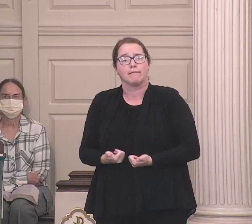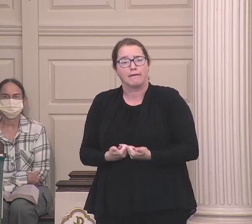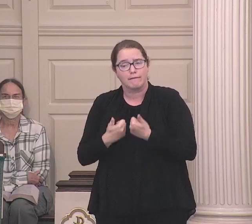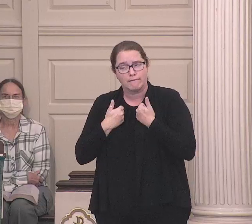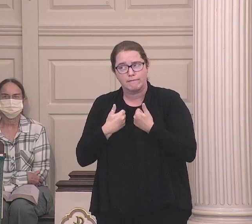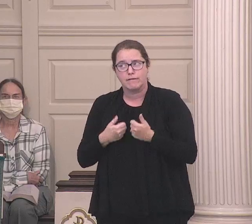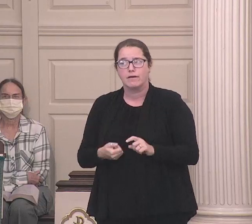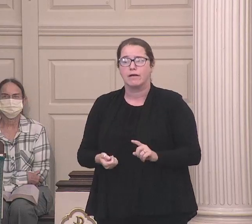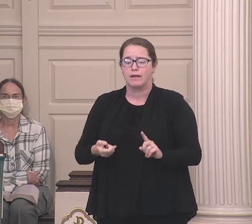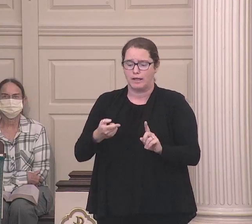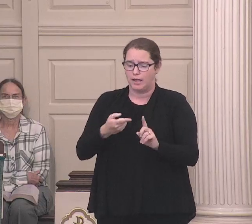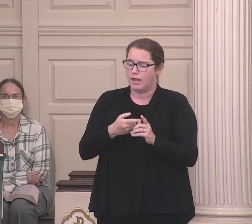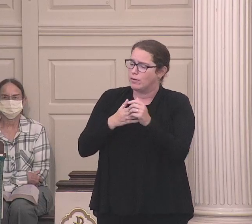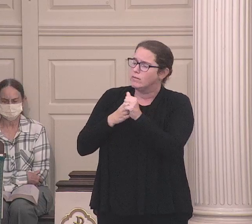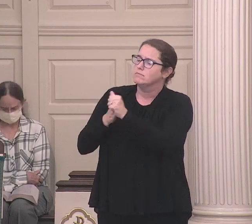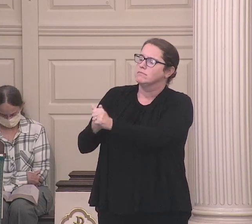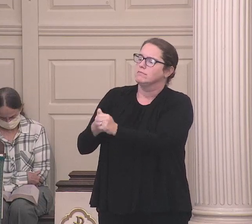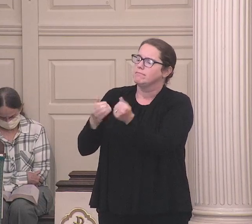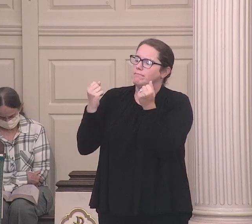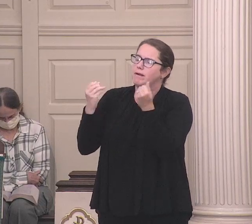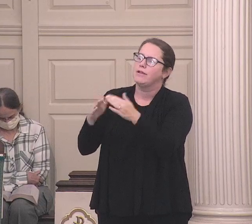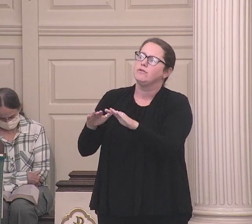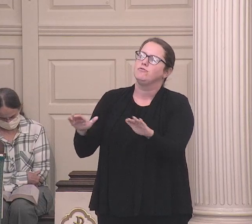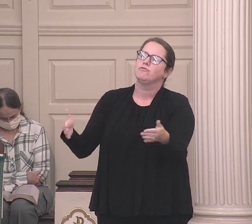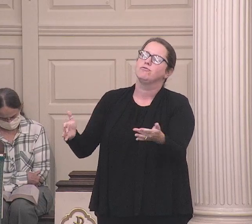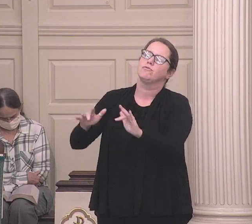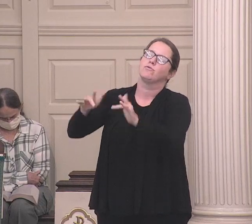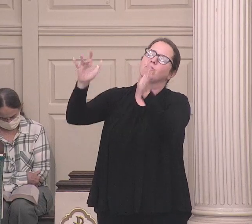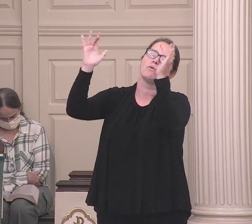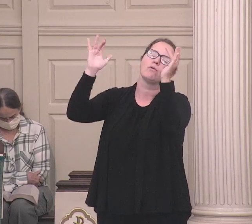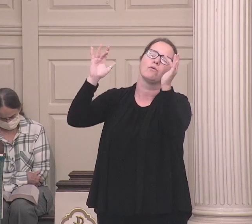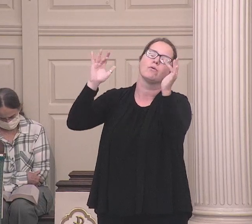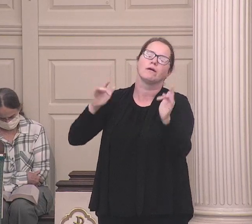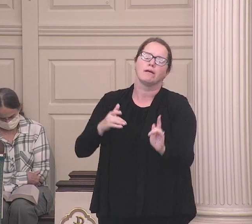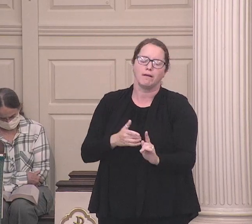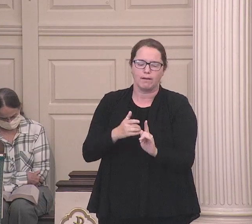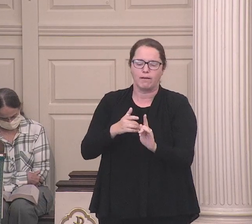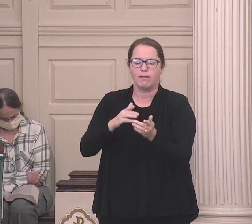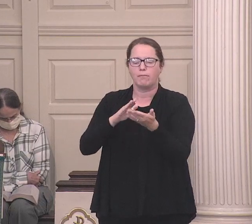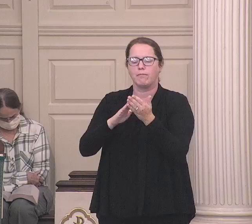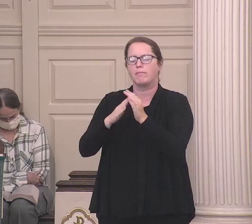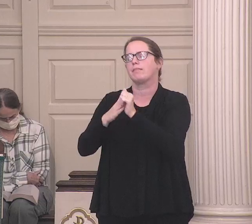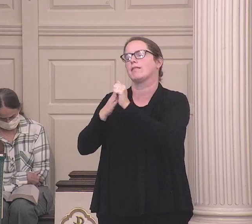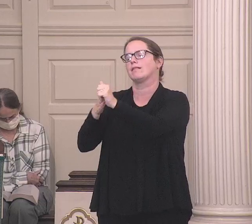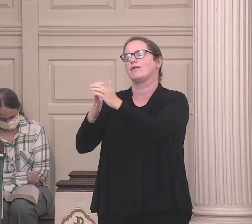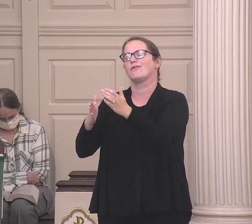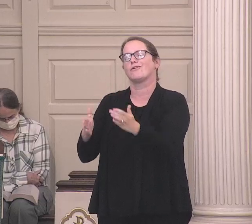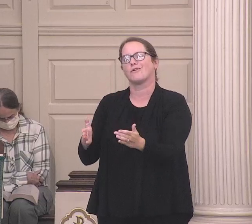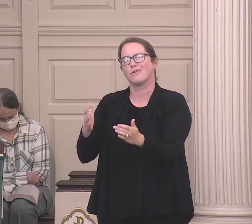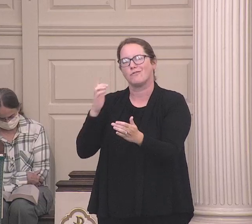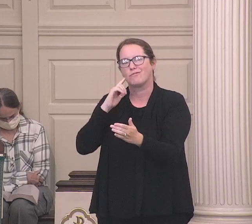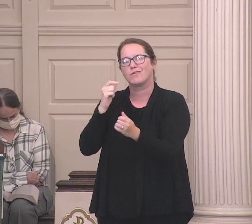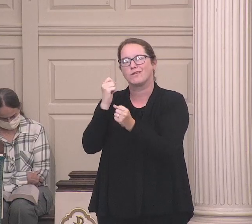many children to glory, should make the leader to their salvation perfect through suffering.